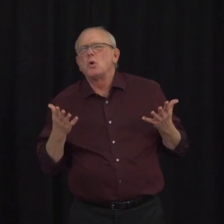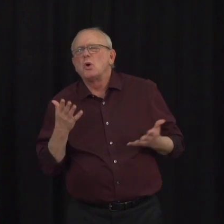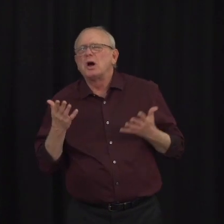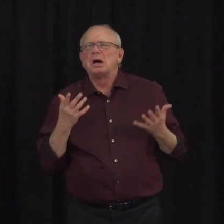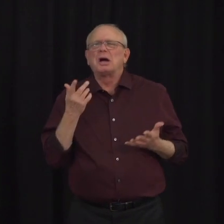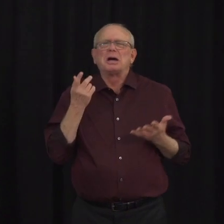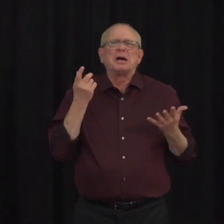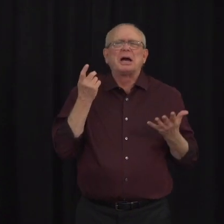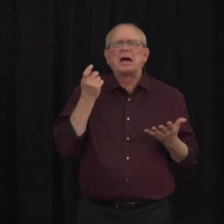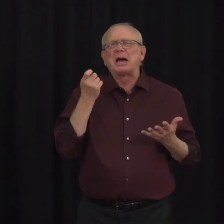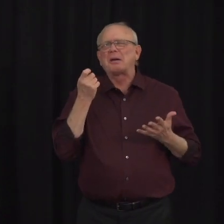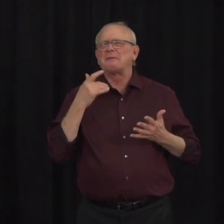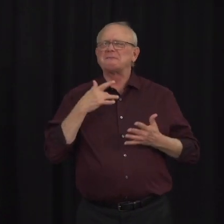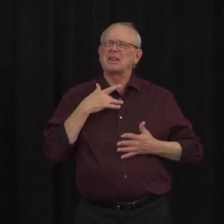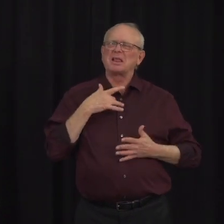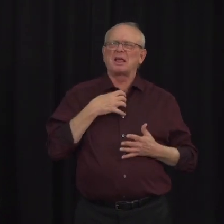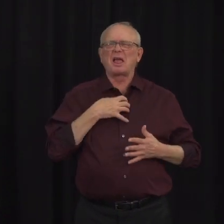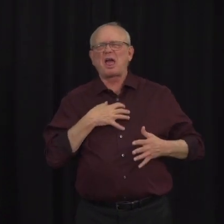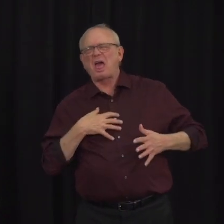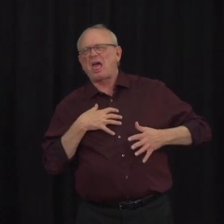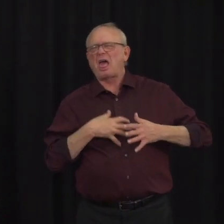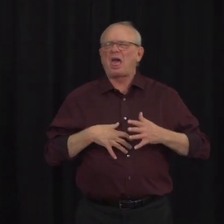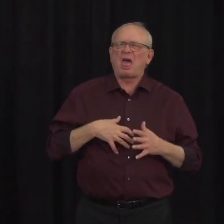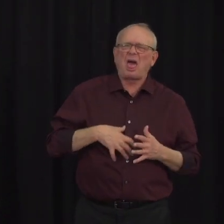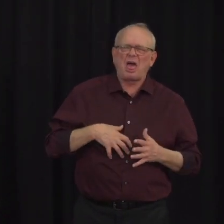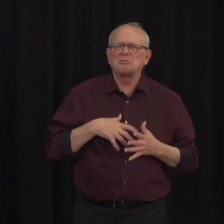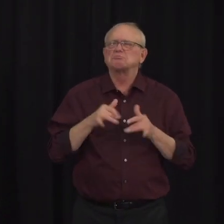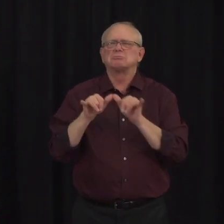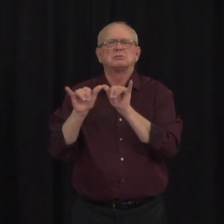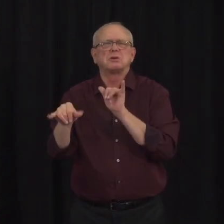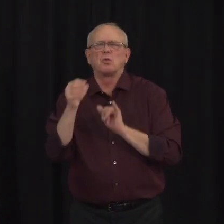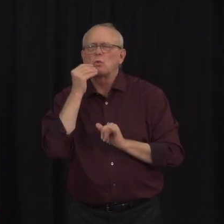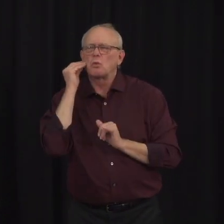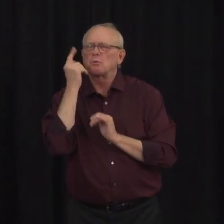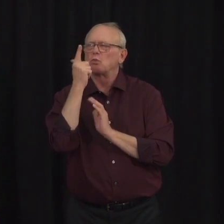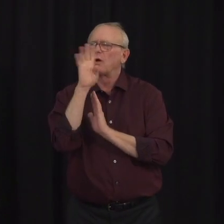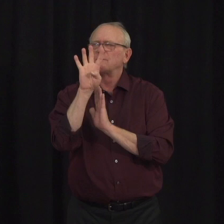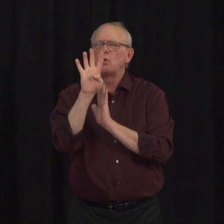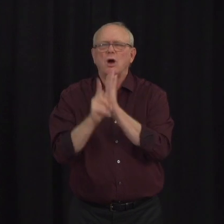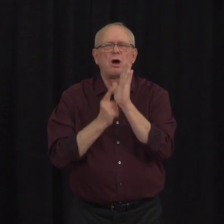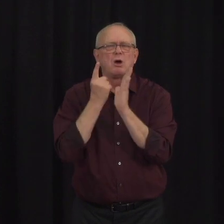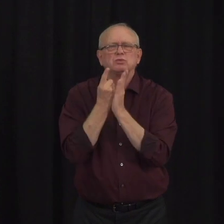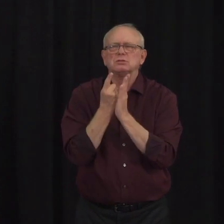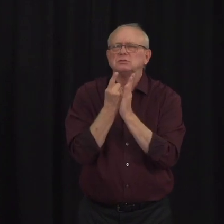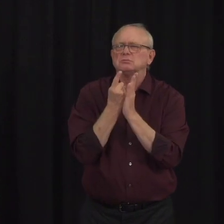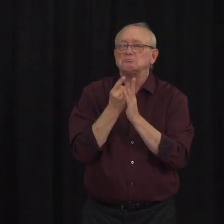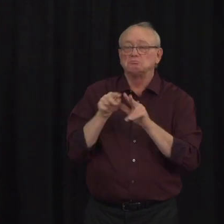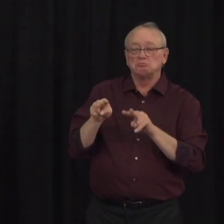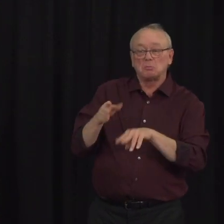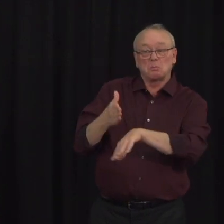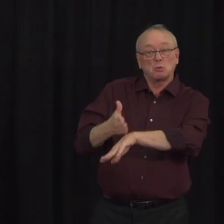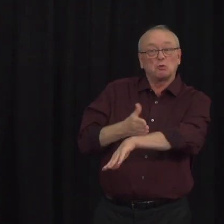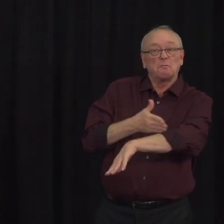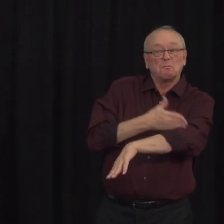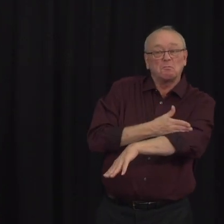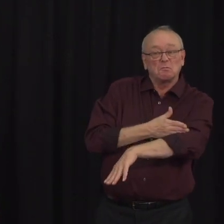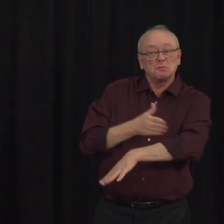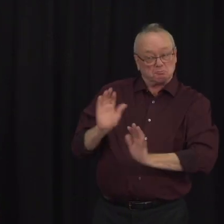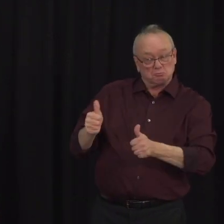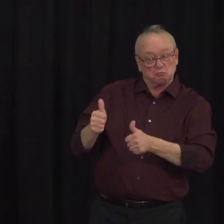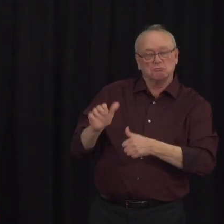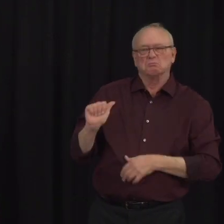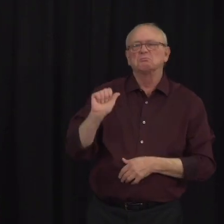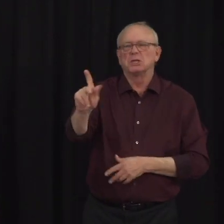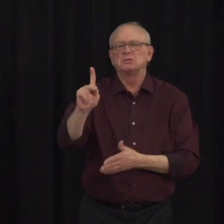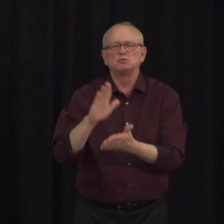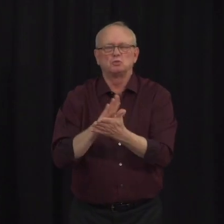after 24 hours, testing is not necessary, and they can return to normal activities when they feel well enough.